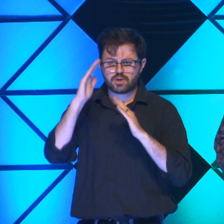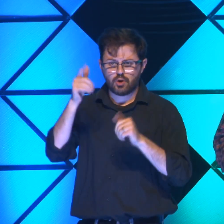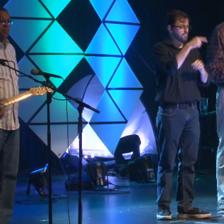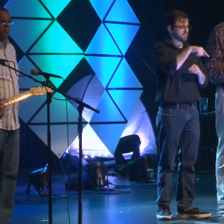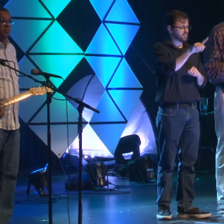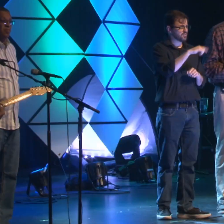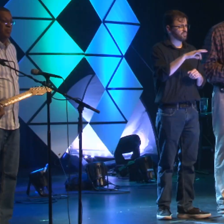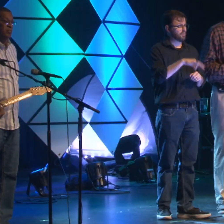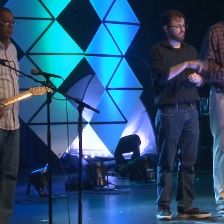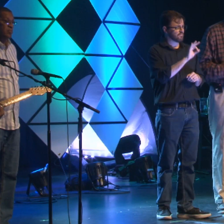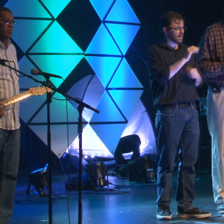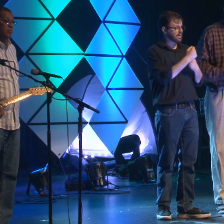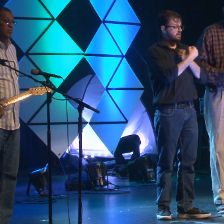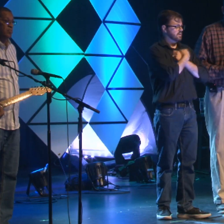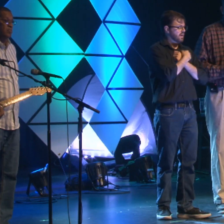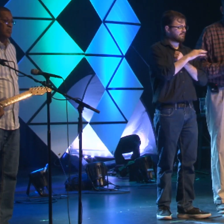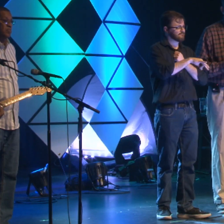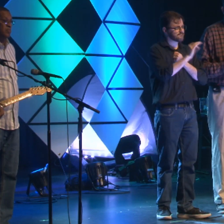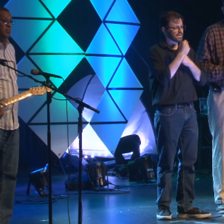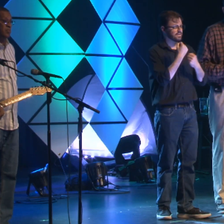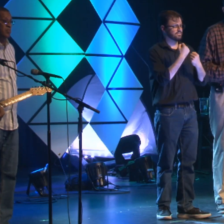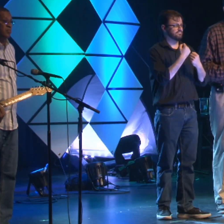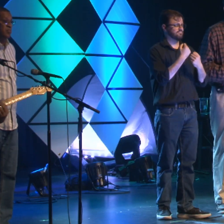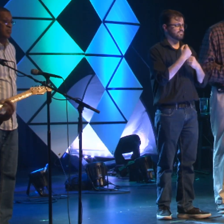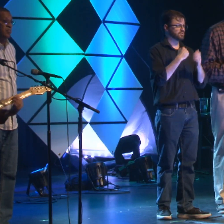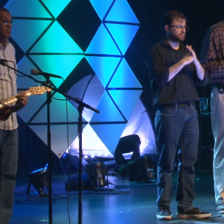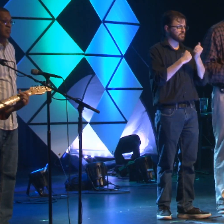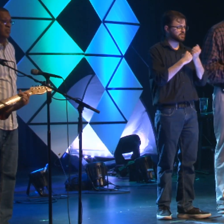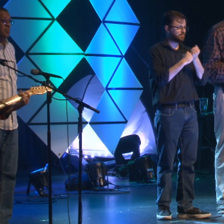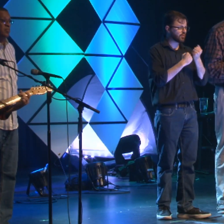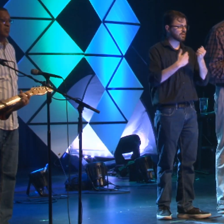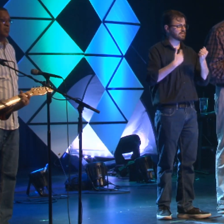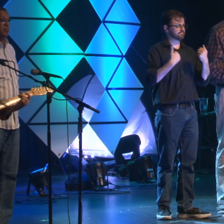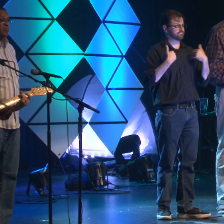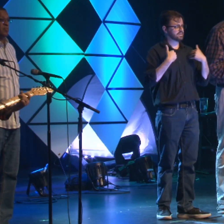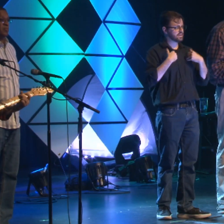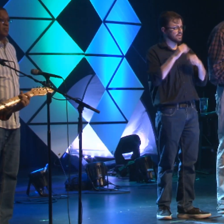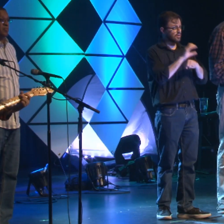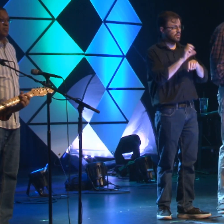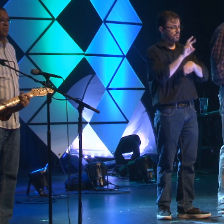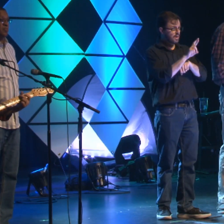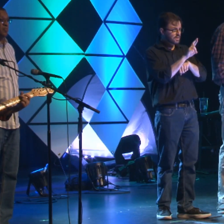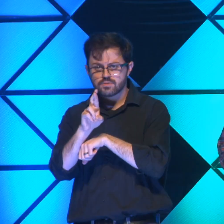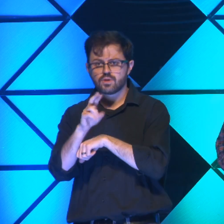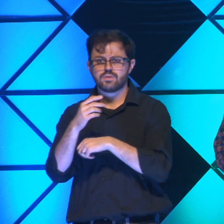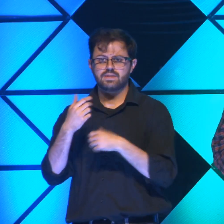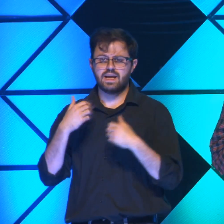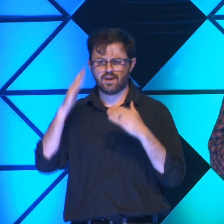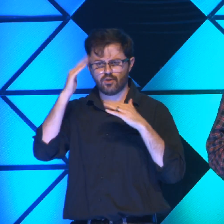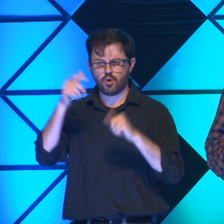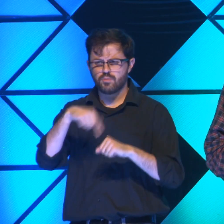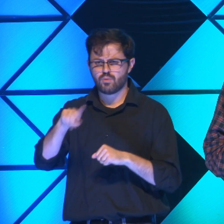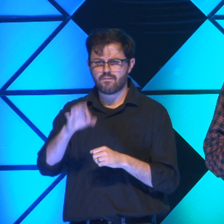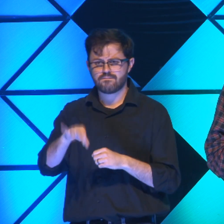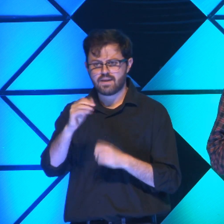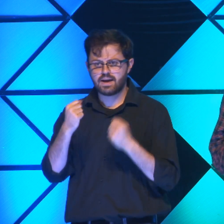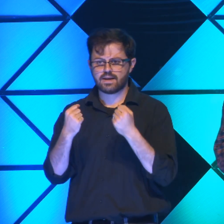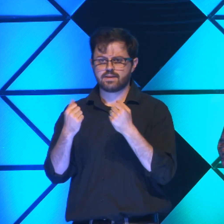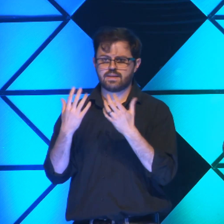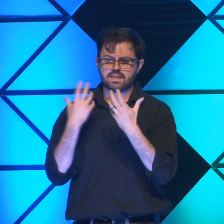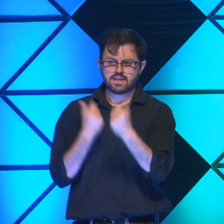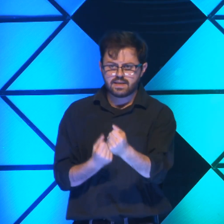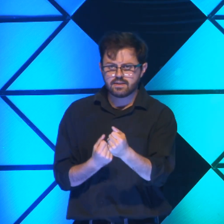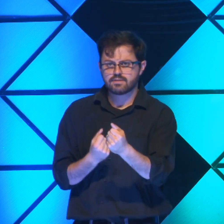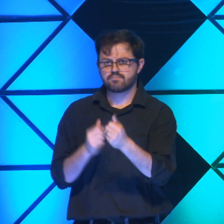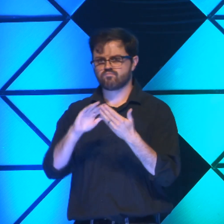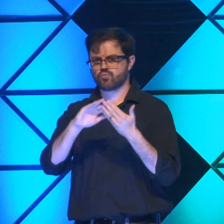I hope that you can find the healing when you need it. I hope that there is a sense of community for you. I hope